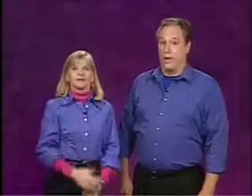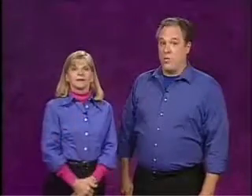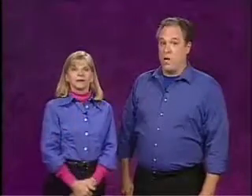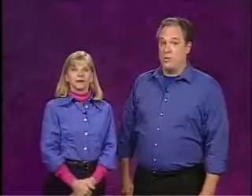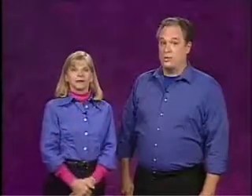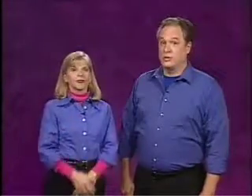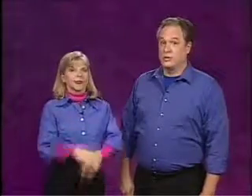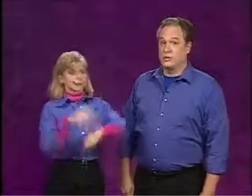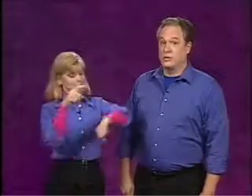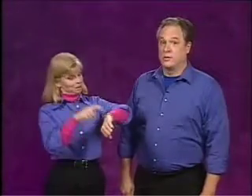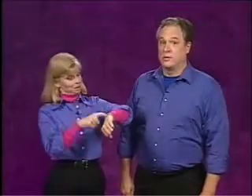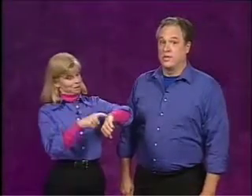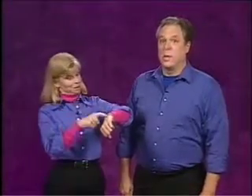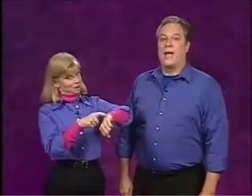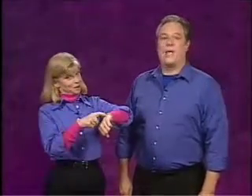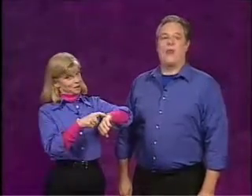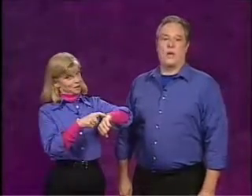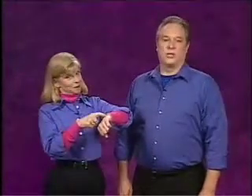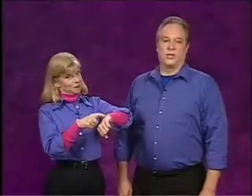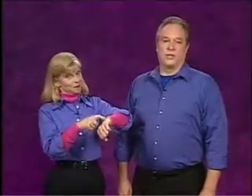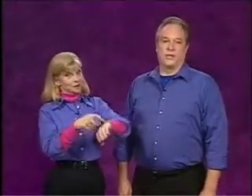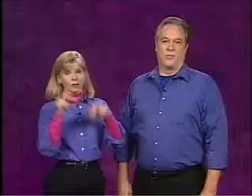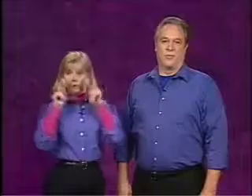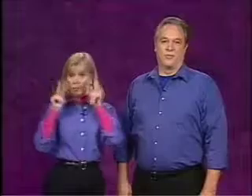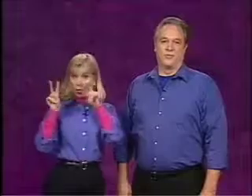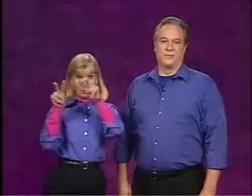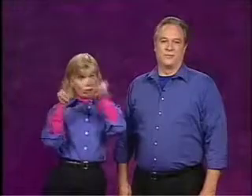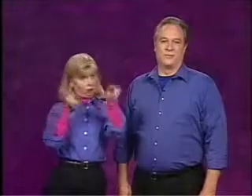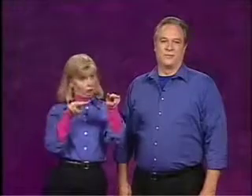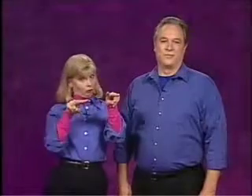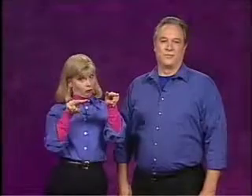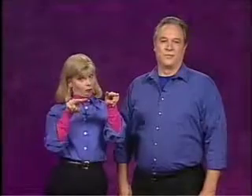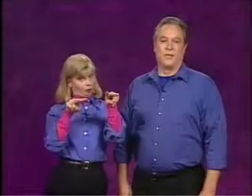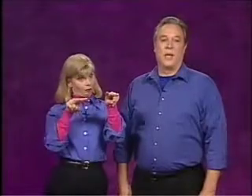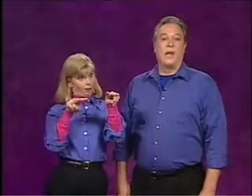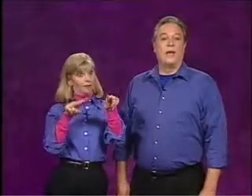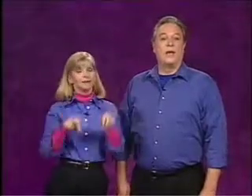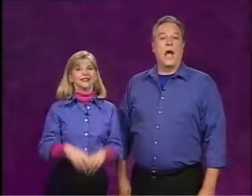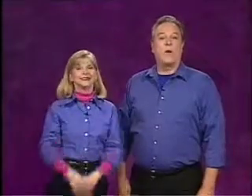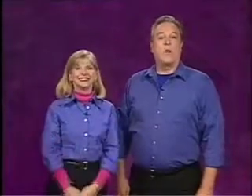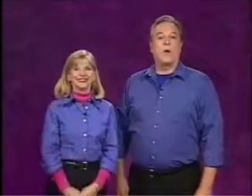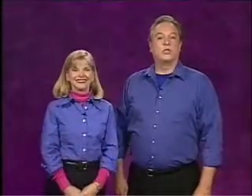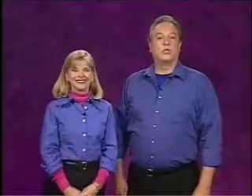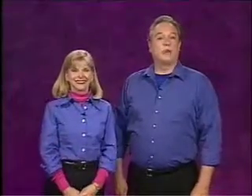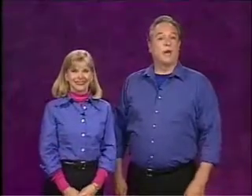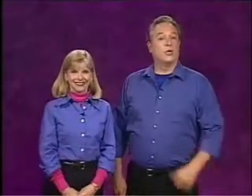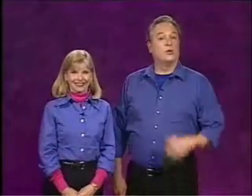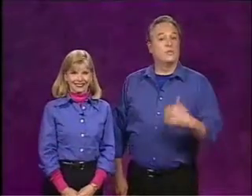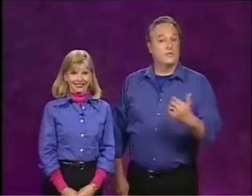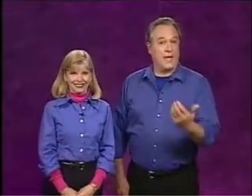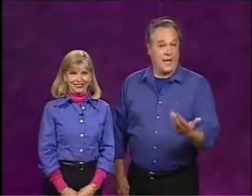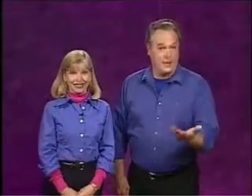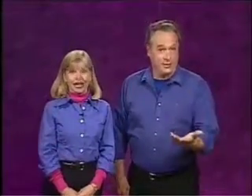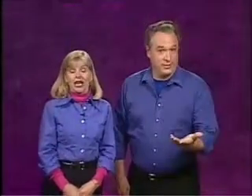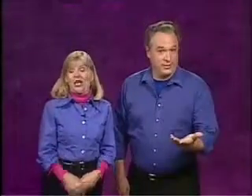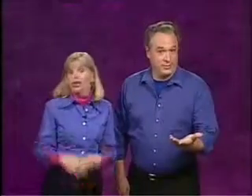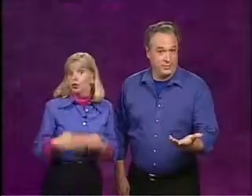a watch and watching something. Now we want you to understand, if you